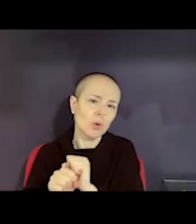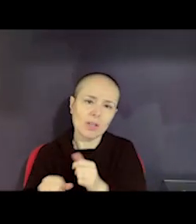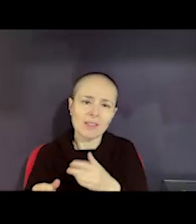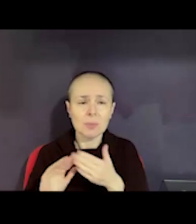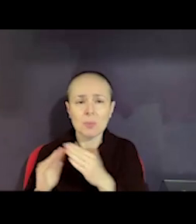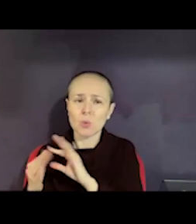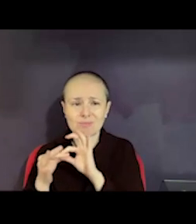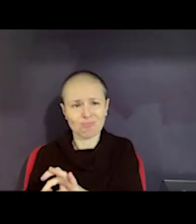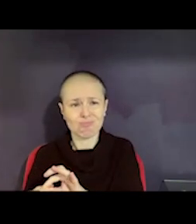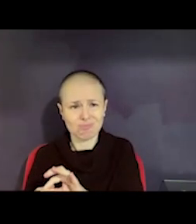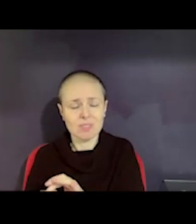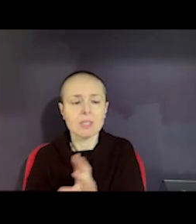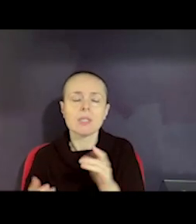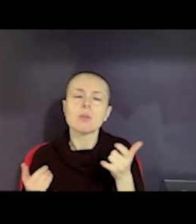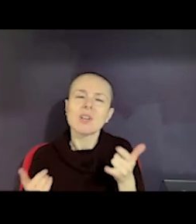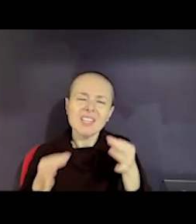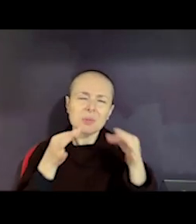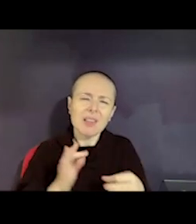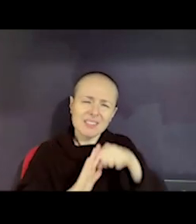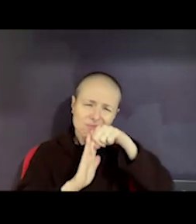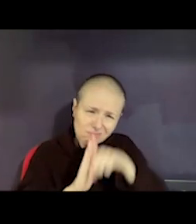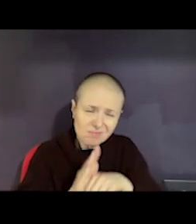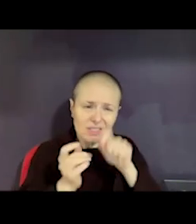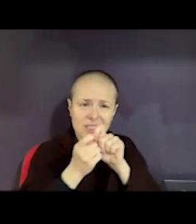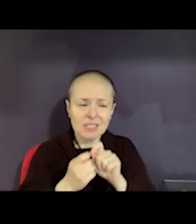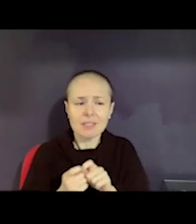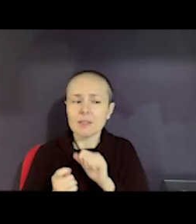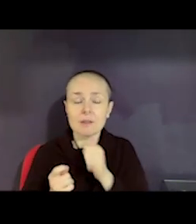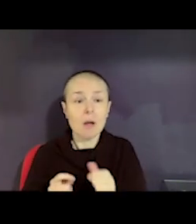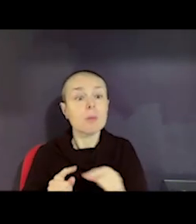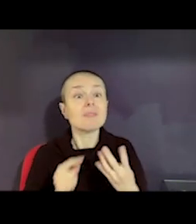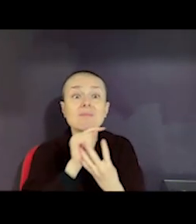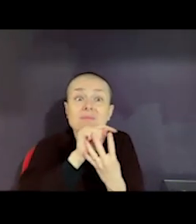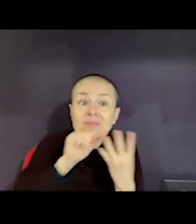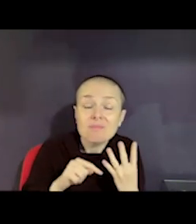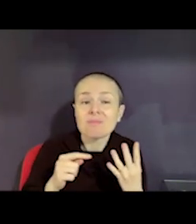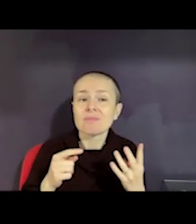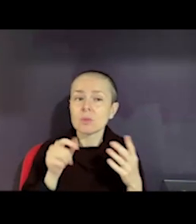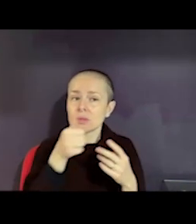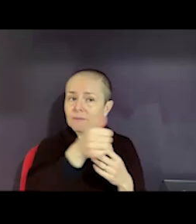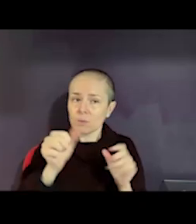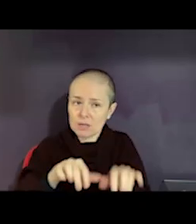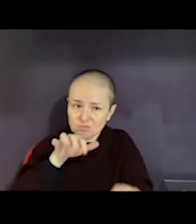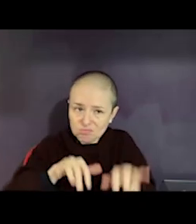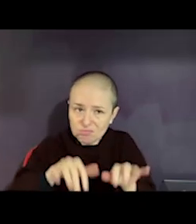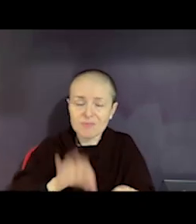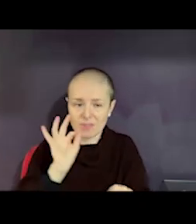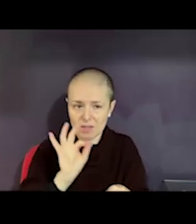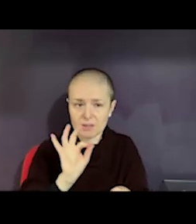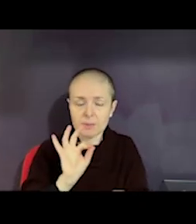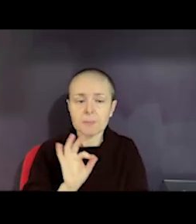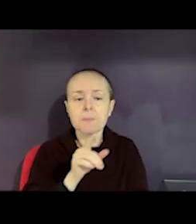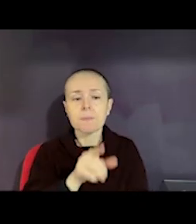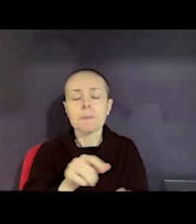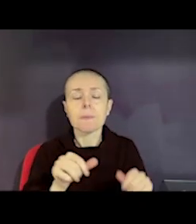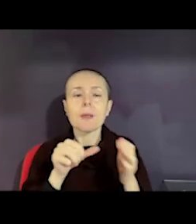have the opportunity today to go over all of the actions under these, but I encourage you to do that in your own time. And the